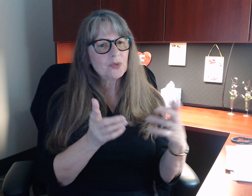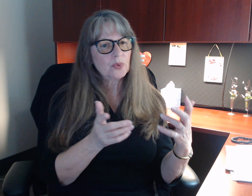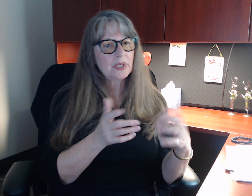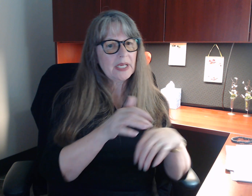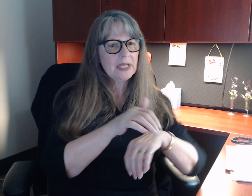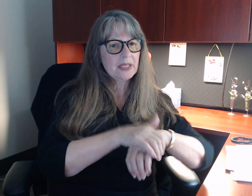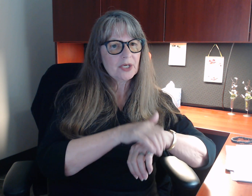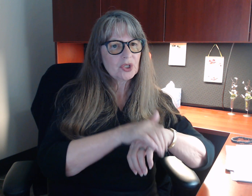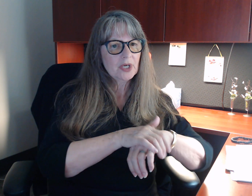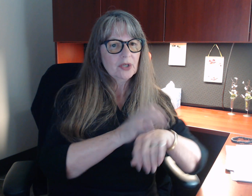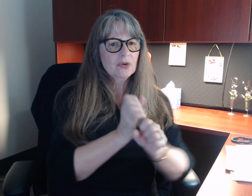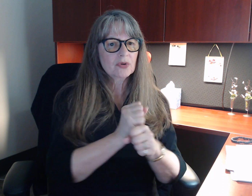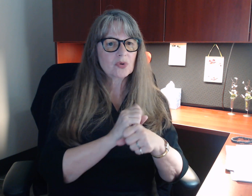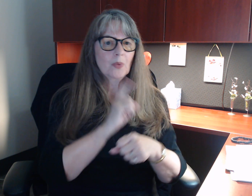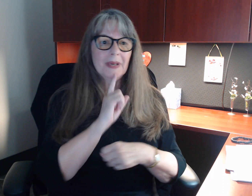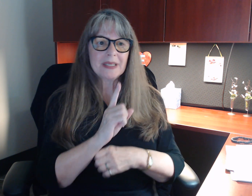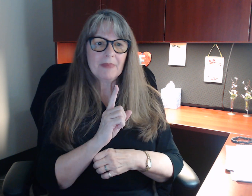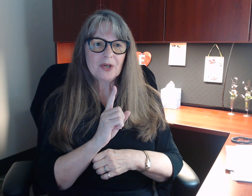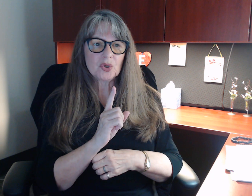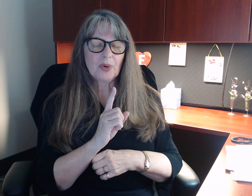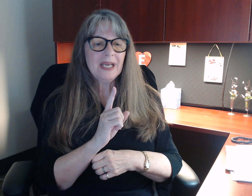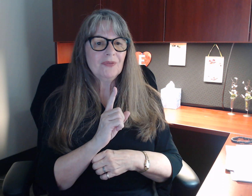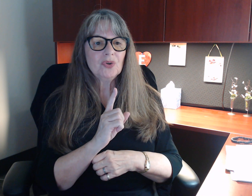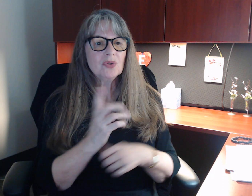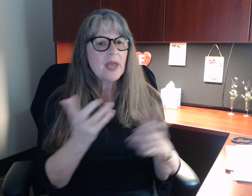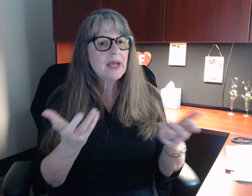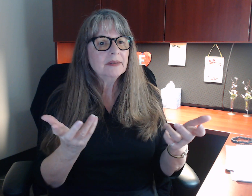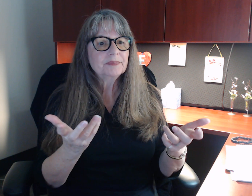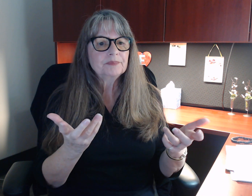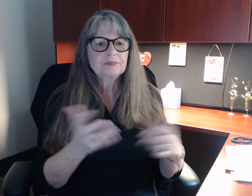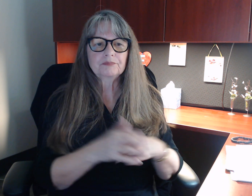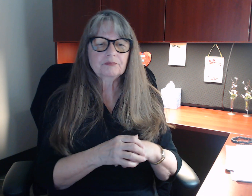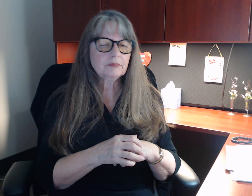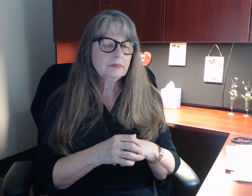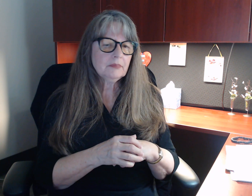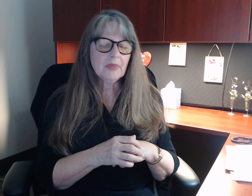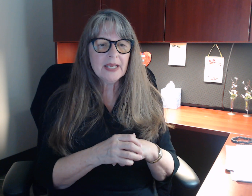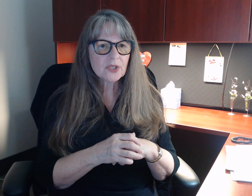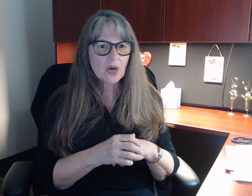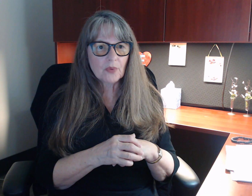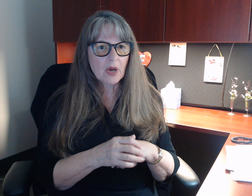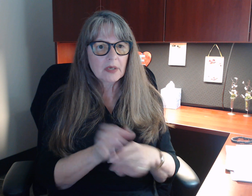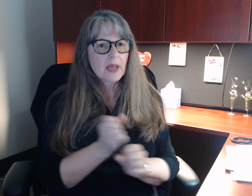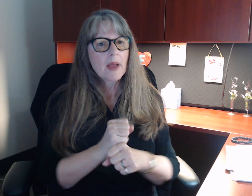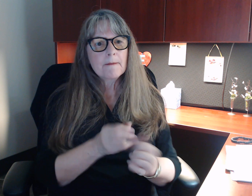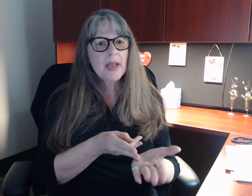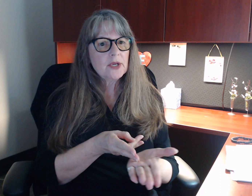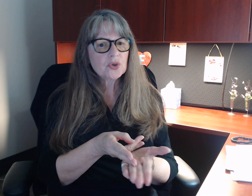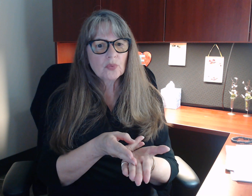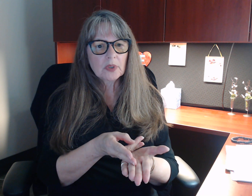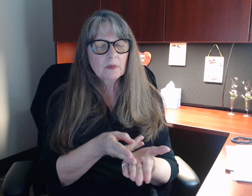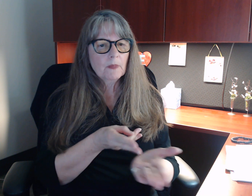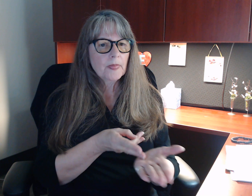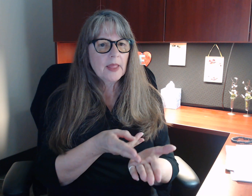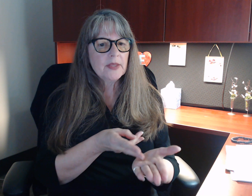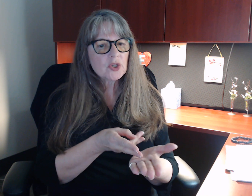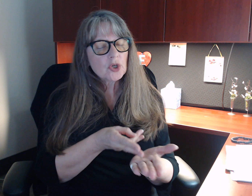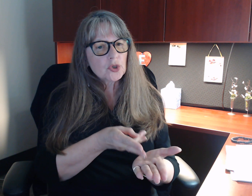we're English users, we may say make sure. And if you do that, it's not wrong. Make sure. This is a